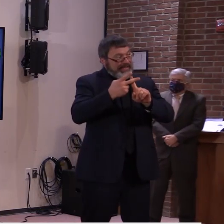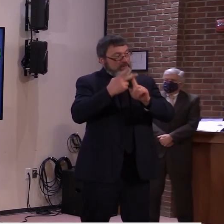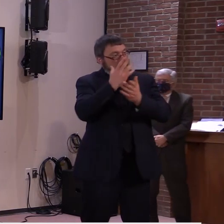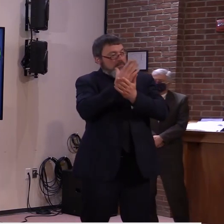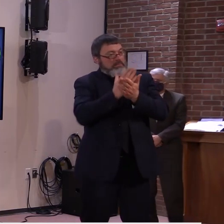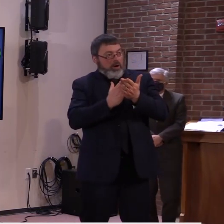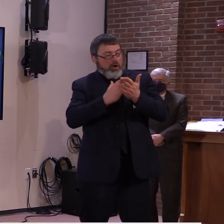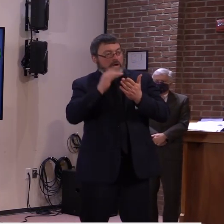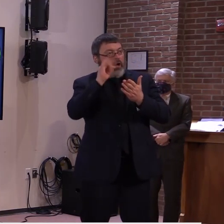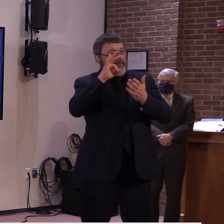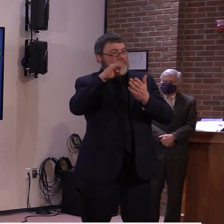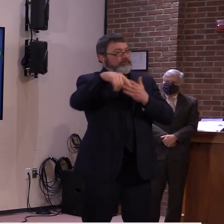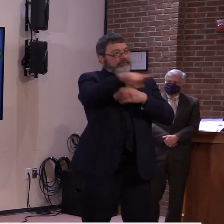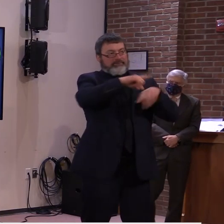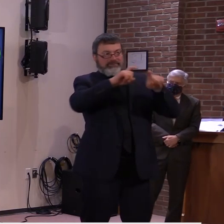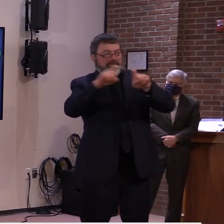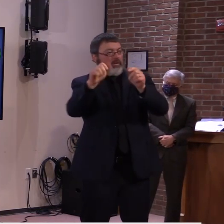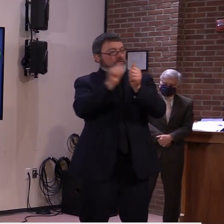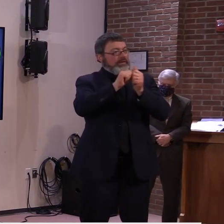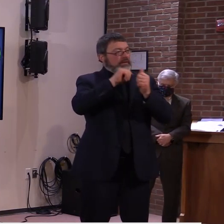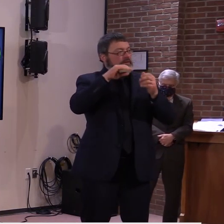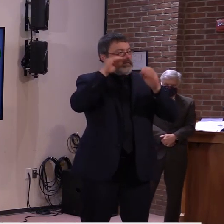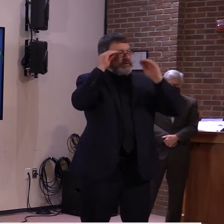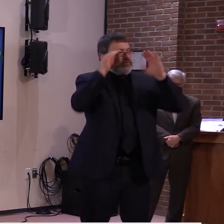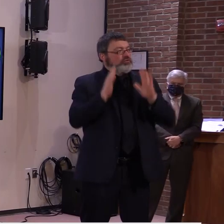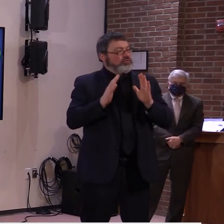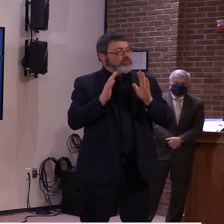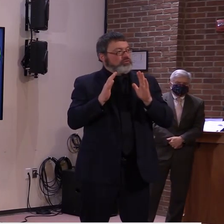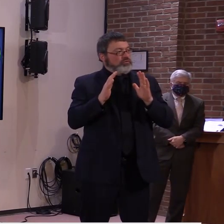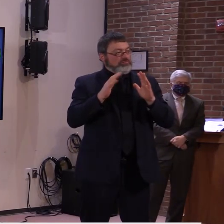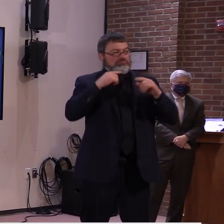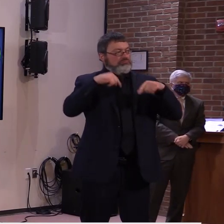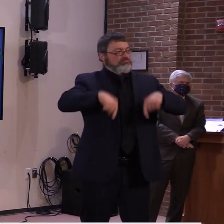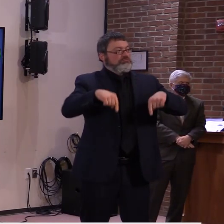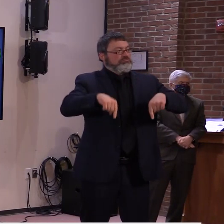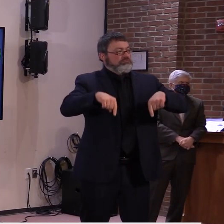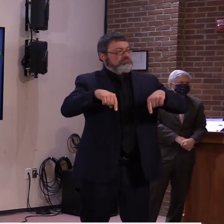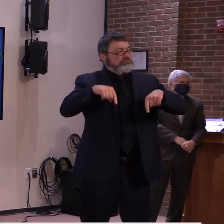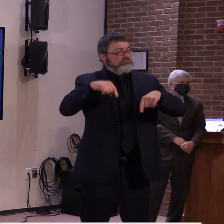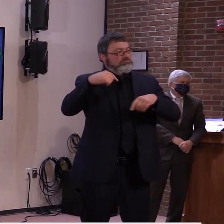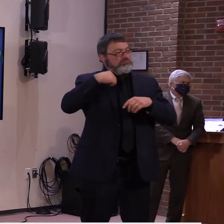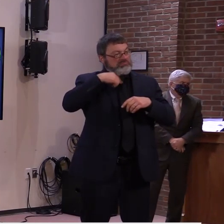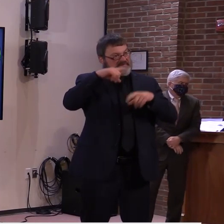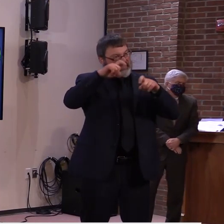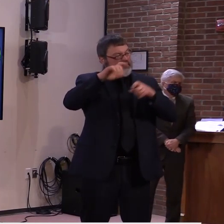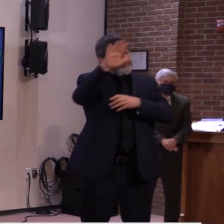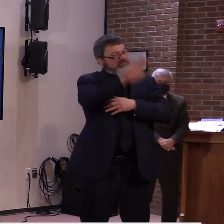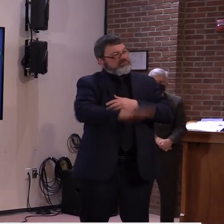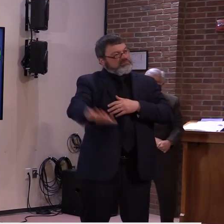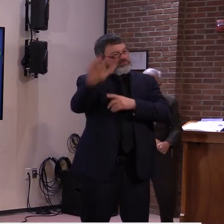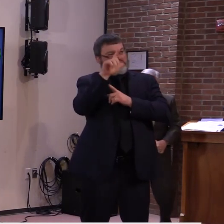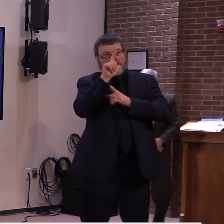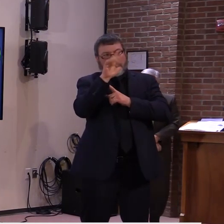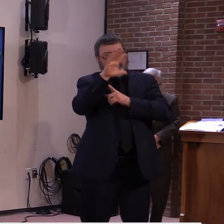testing approximately 25% of our schools each week through the end of the month. So we'll, by the end of December, have tested all our schools